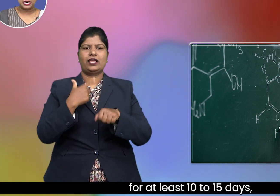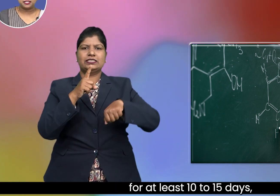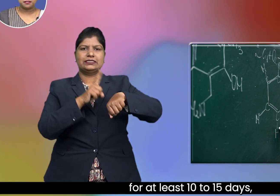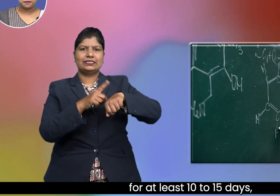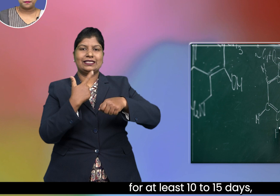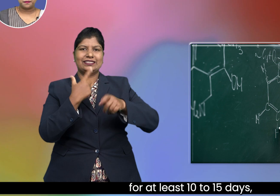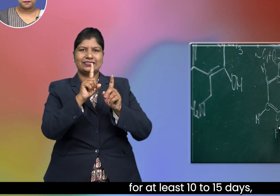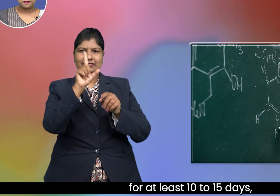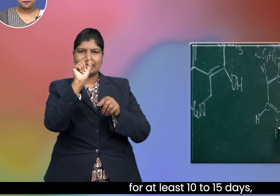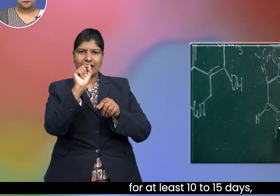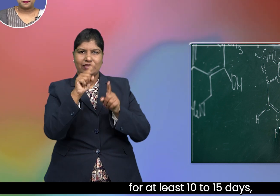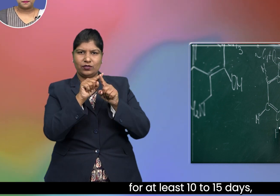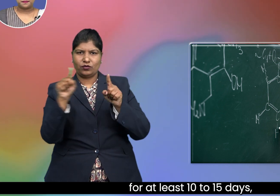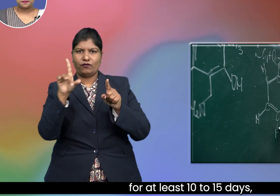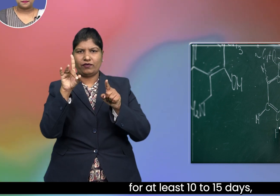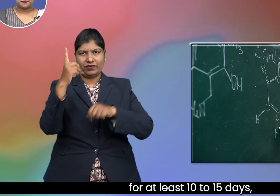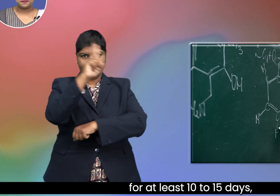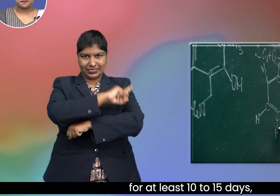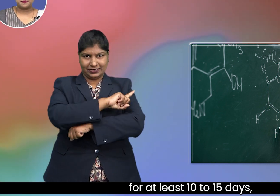15 days,